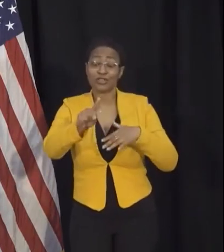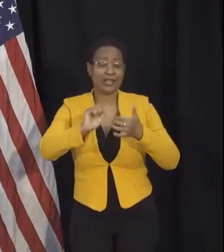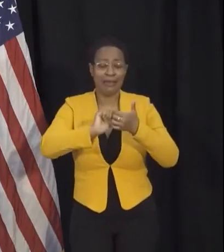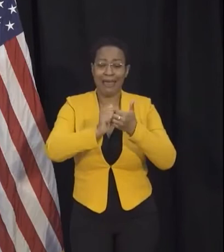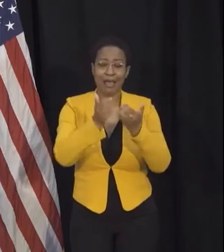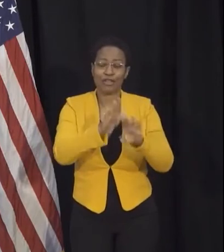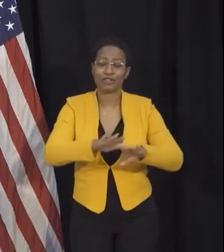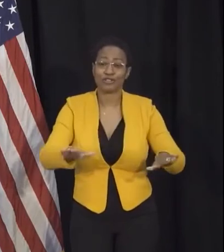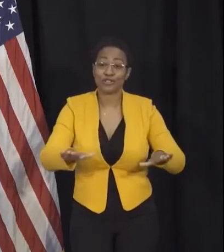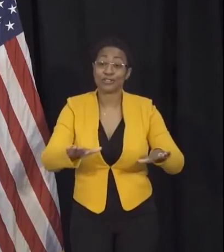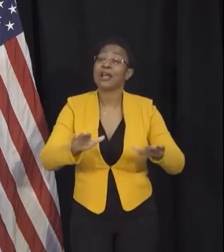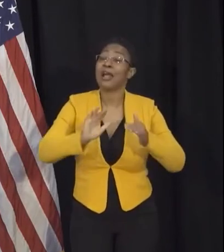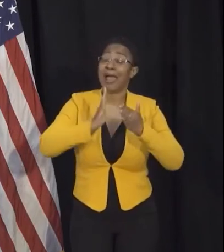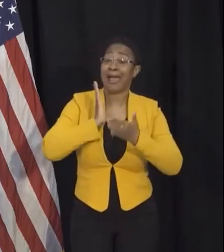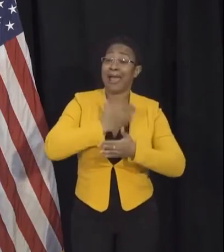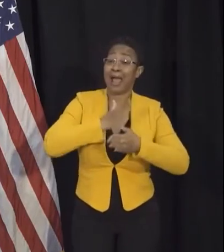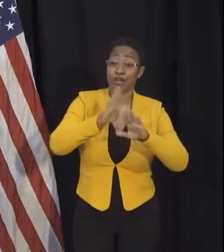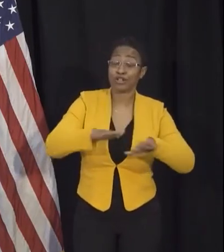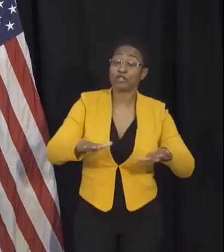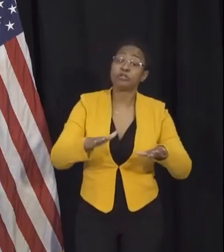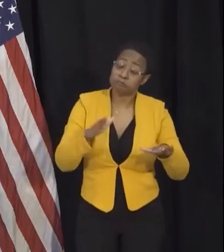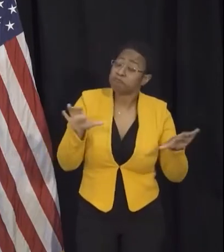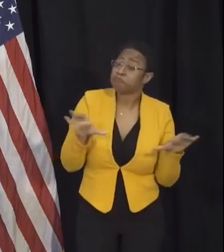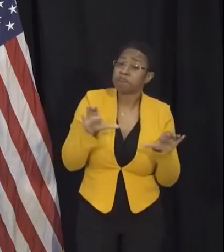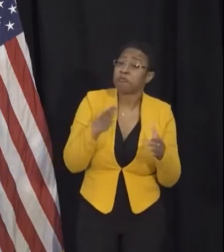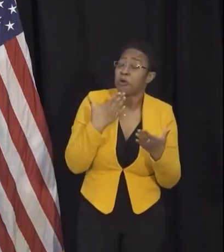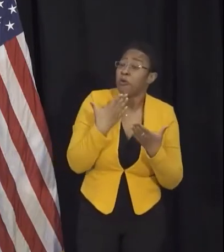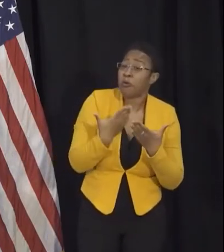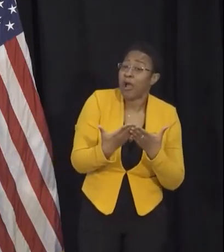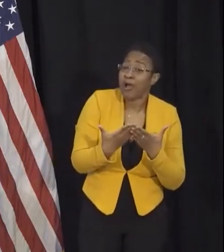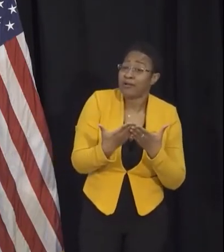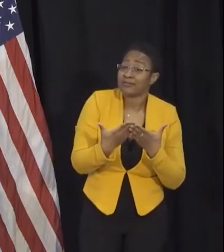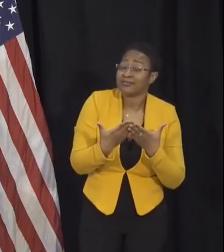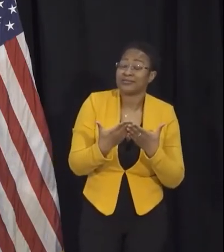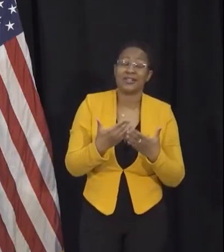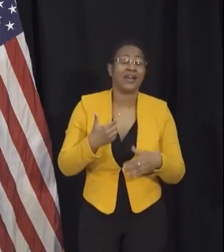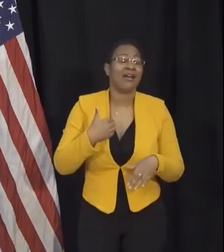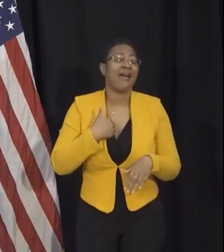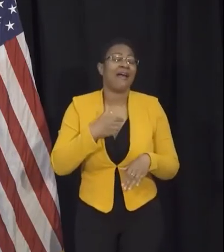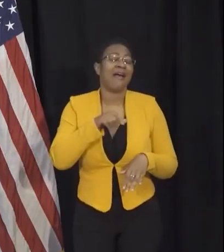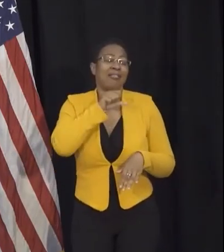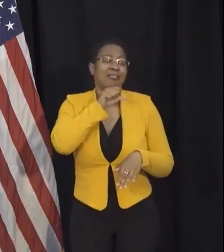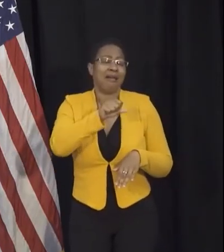children, by saying our children are faring well. I love this Greek